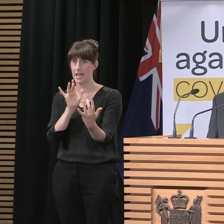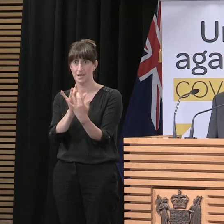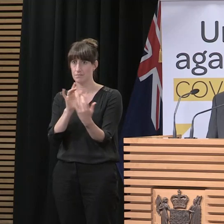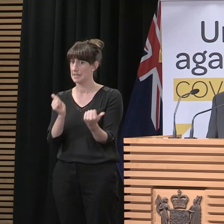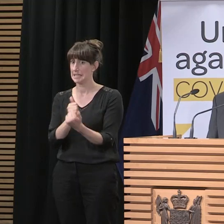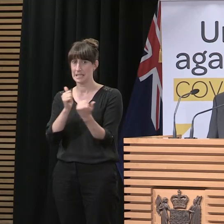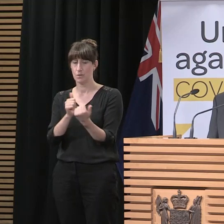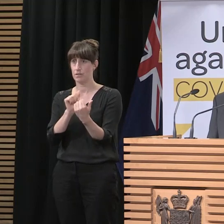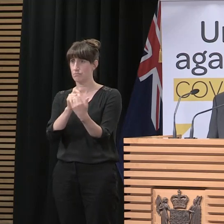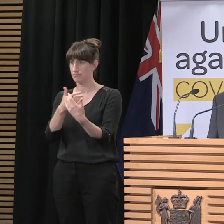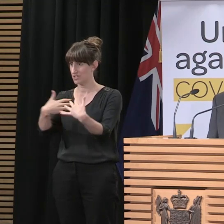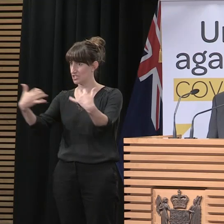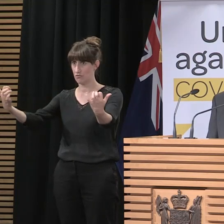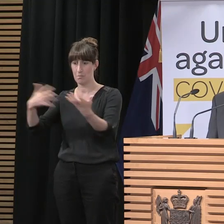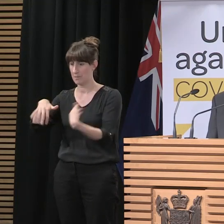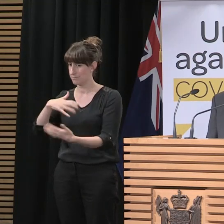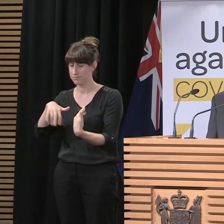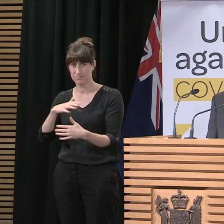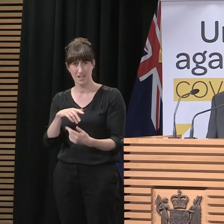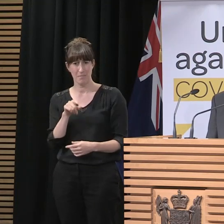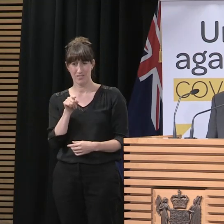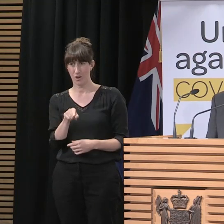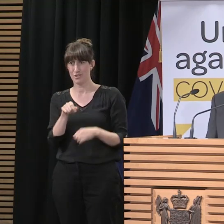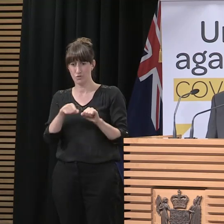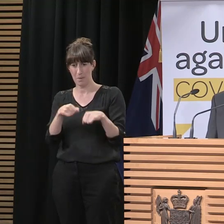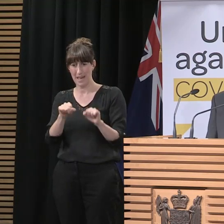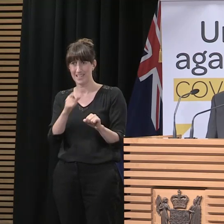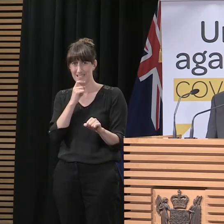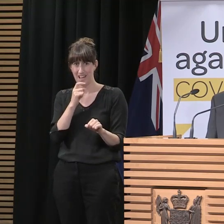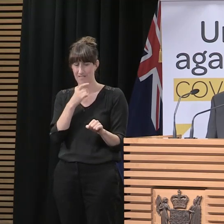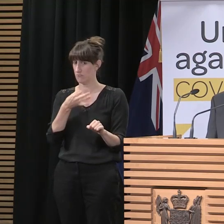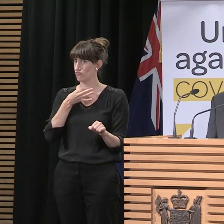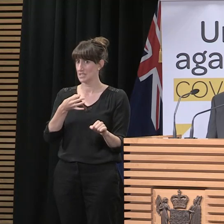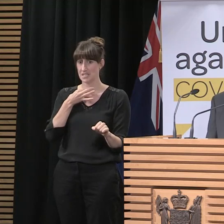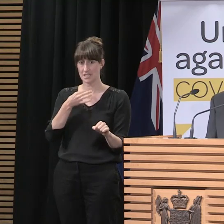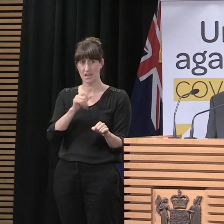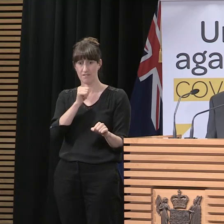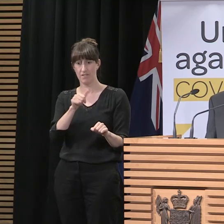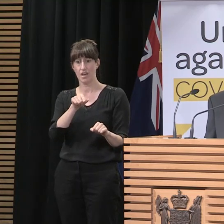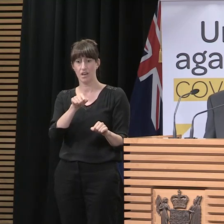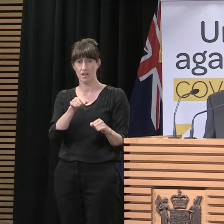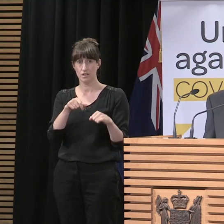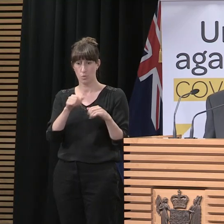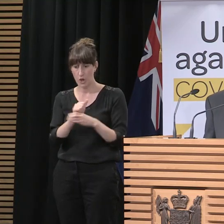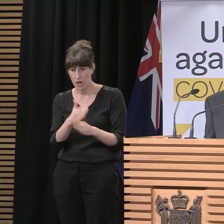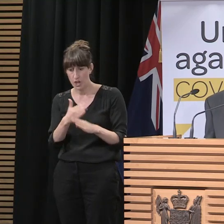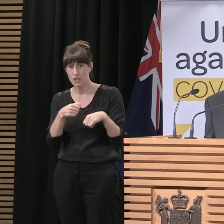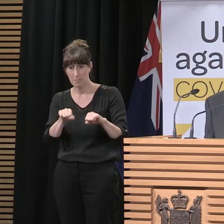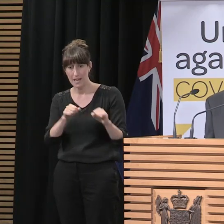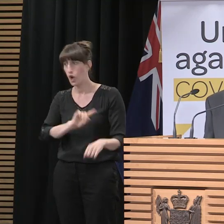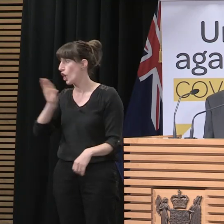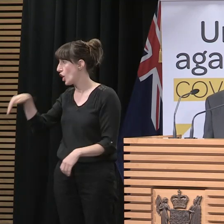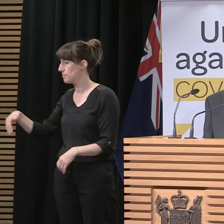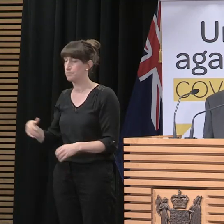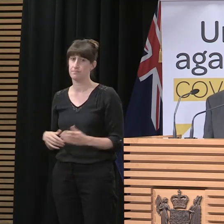they need to do if they are then going home to families? Take a supermarket, checkout person, for example. So I'd apply the same judgment that